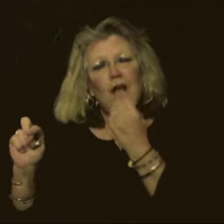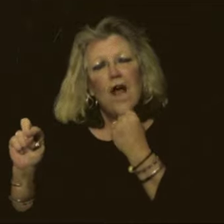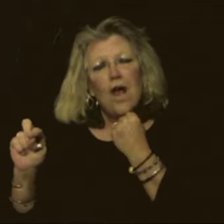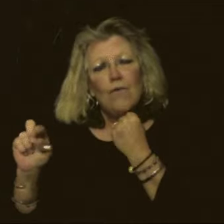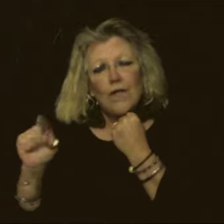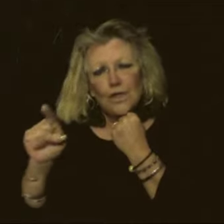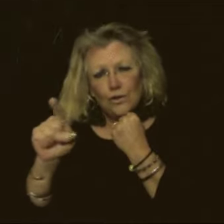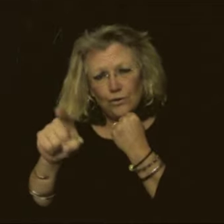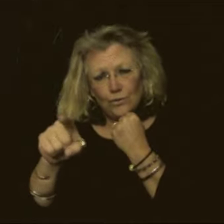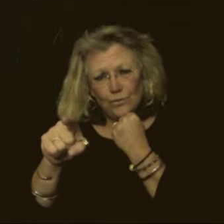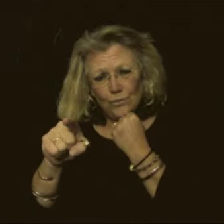cherish you.